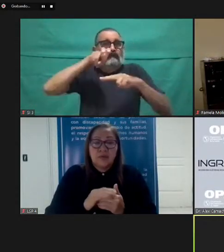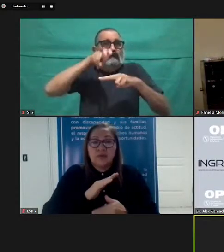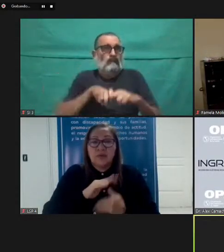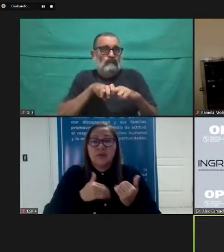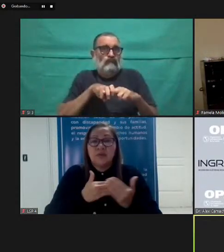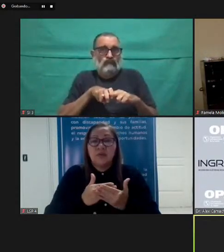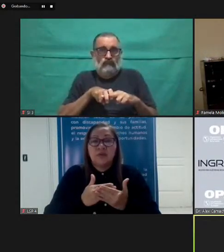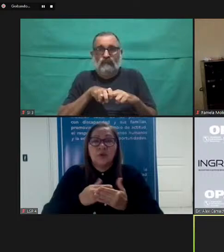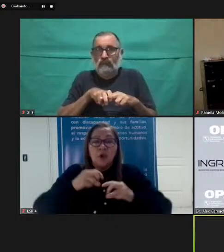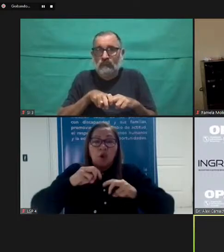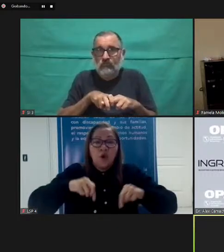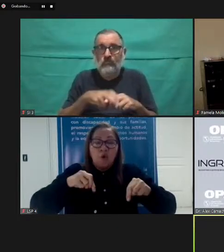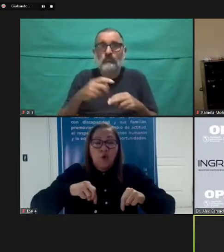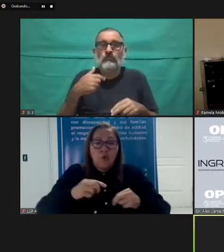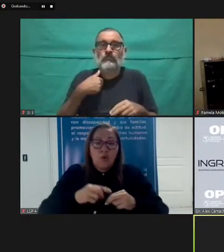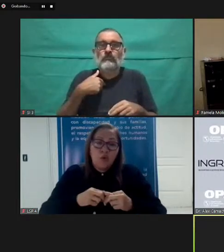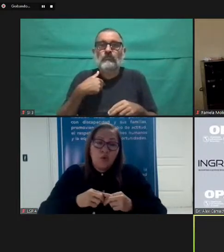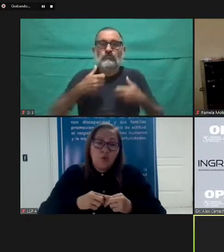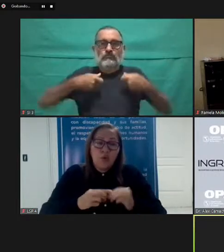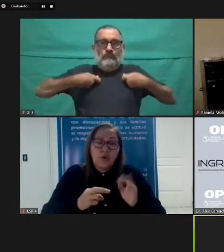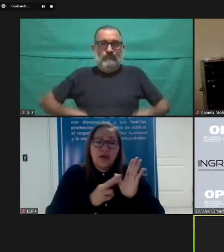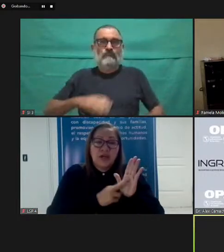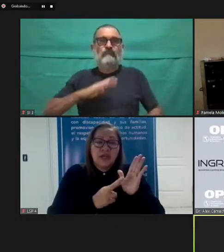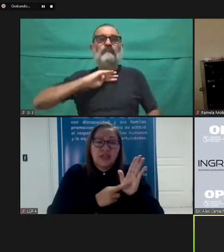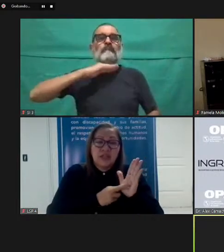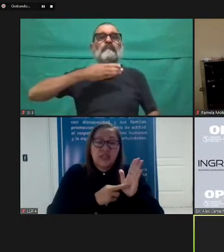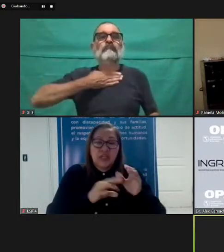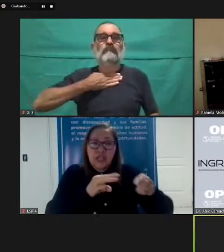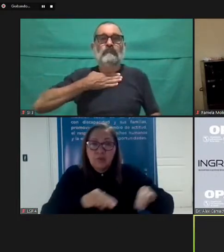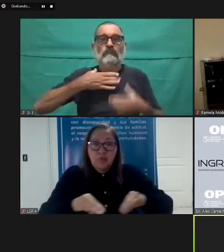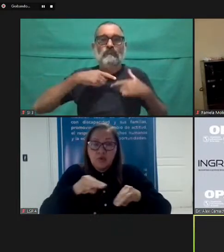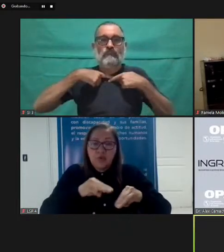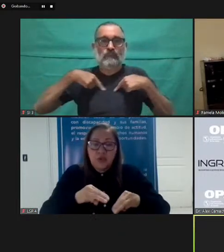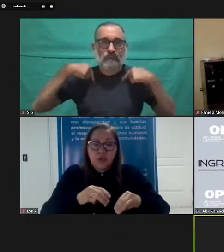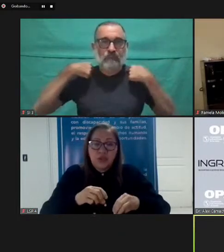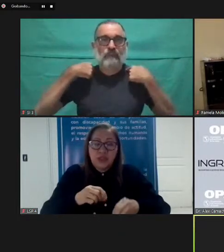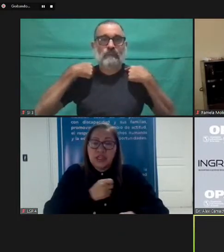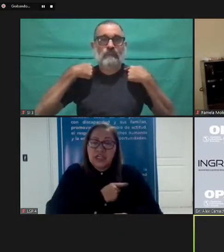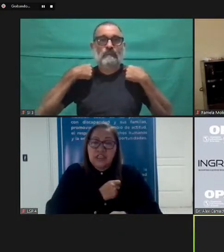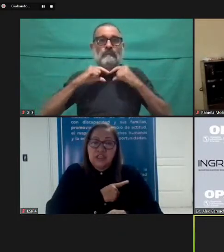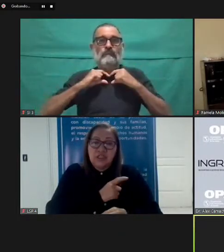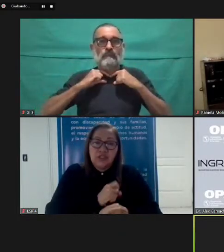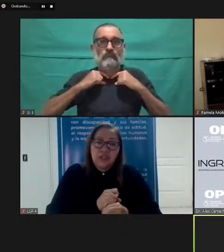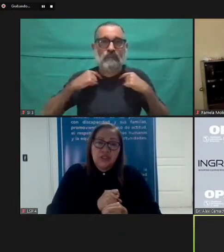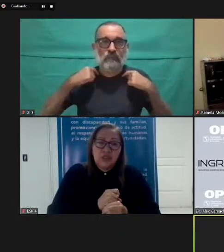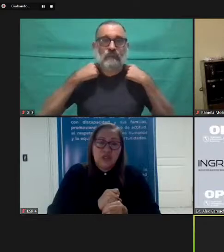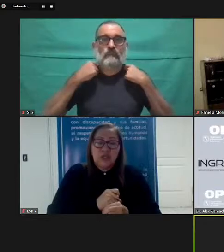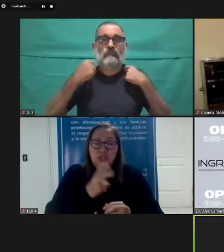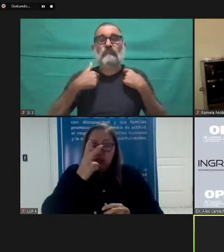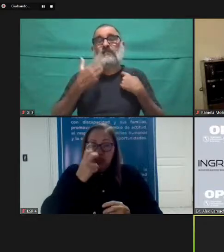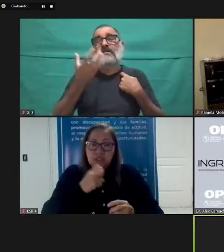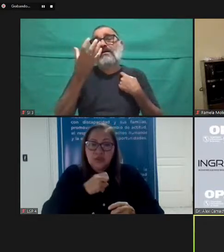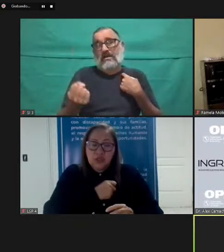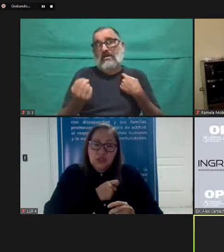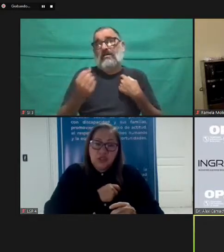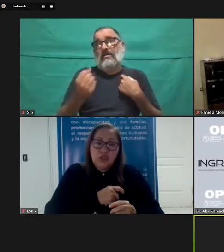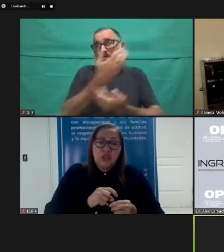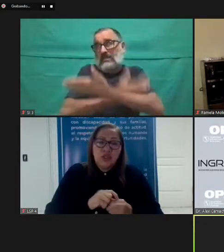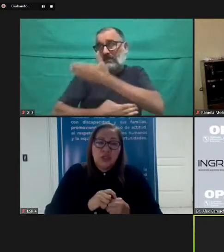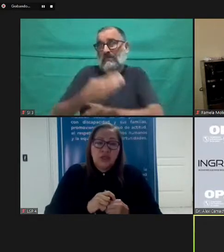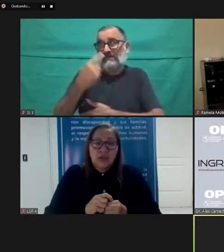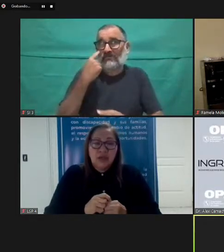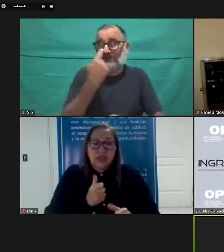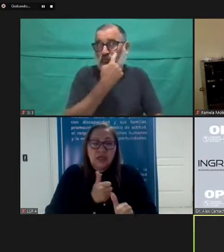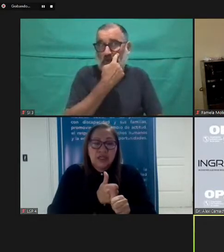our actually i have visual disabilities and i am here representative the persons with